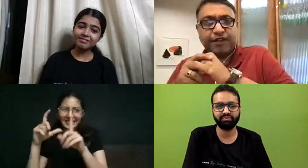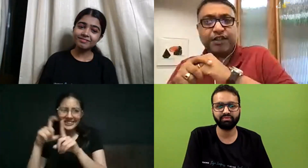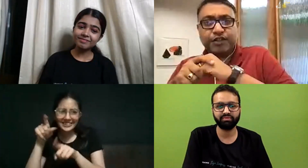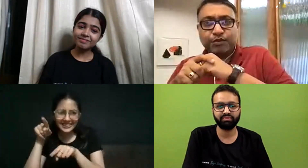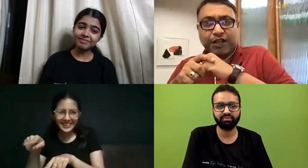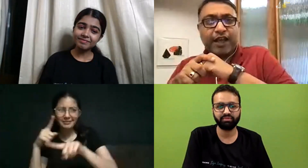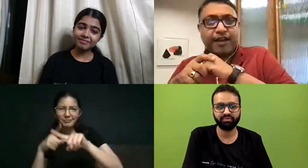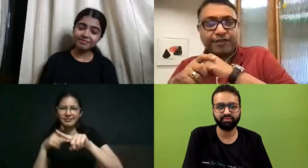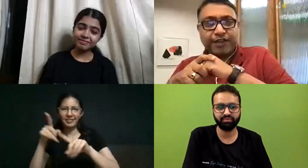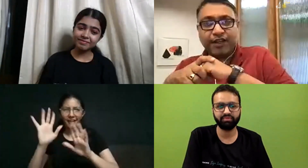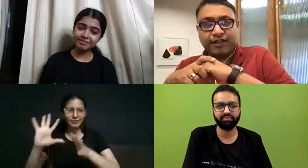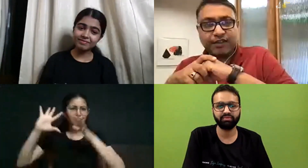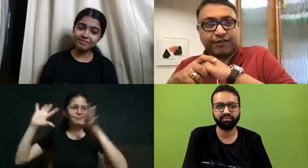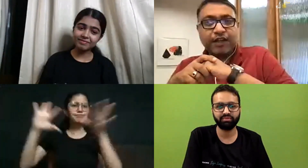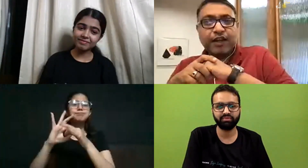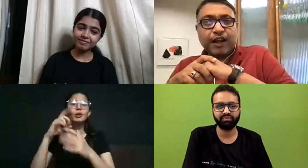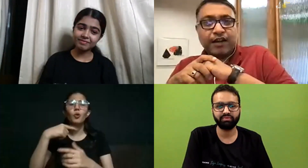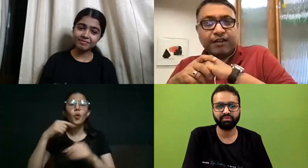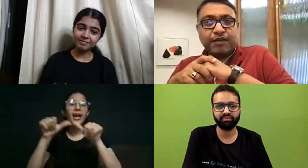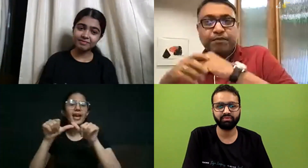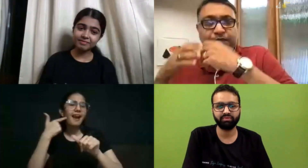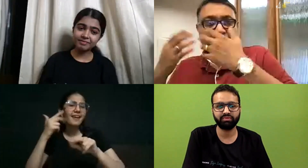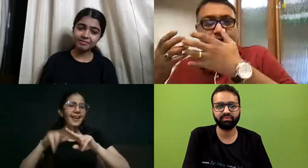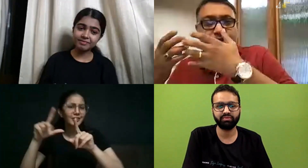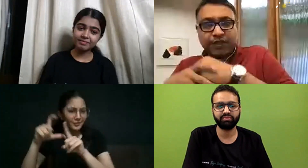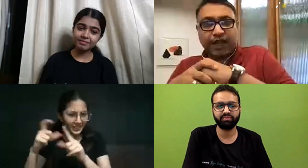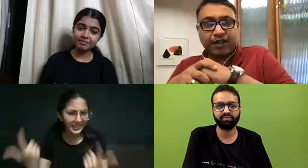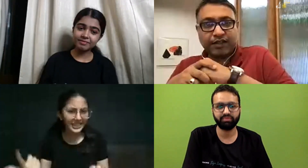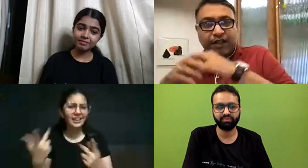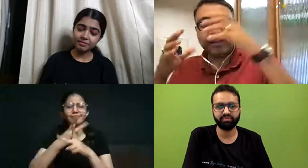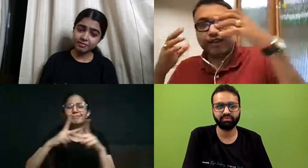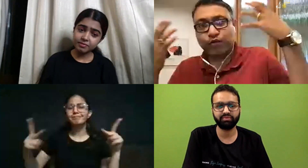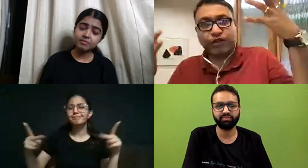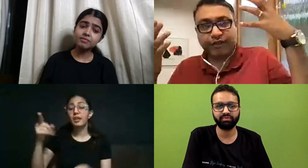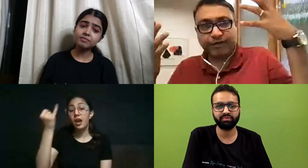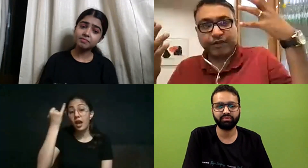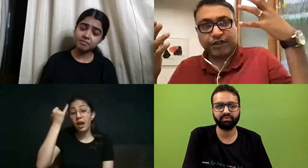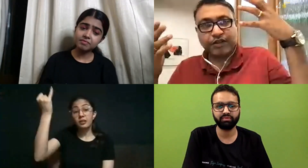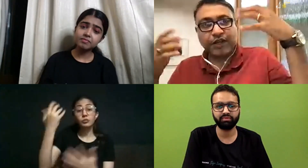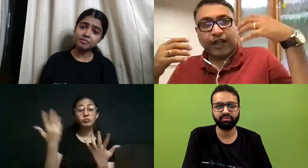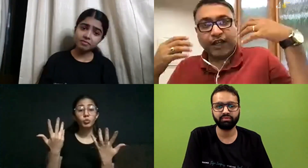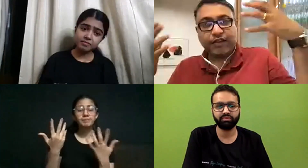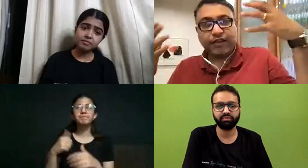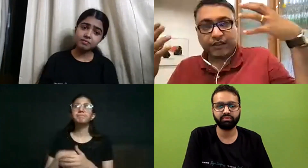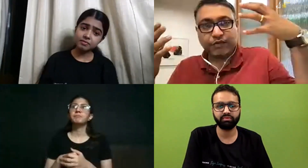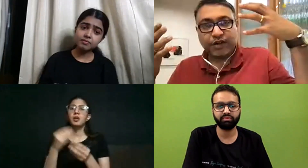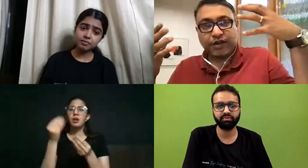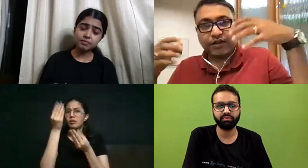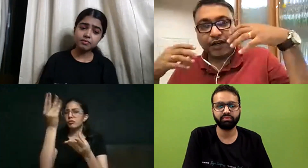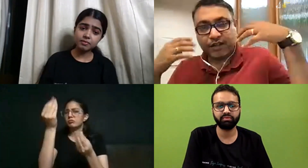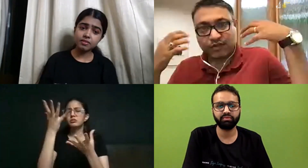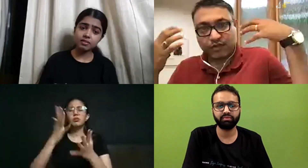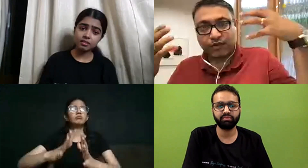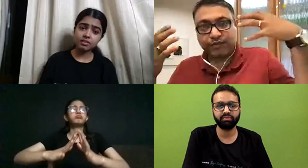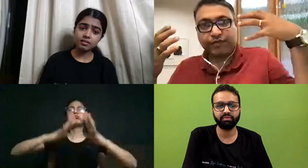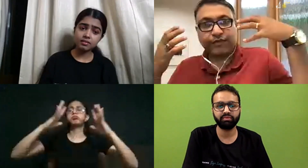has affiliations with AIFD and stuff. And he came out with this idea saying, hey, there's so much of information in the Western world,